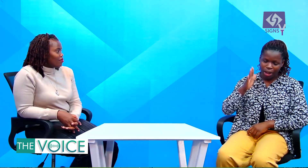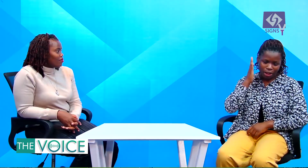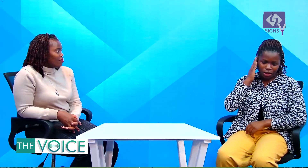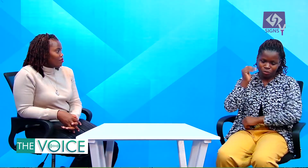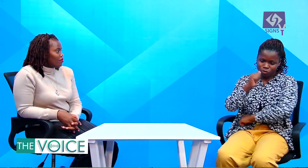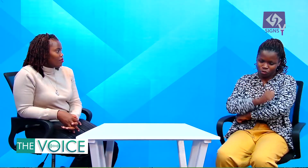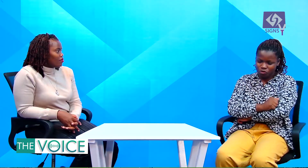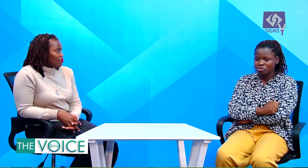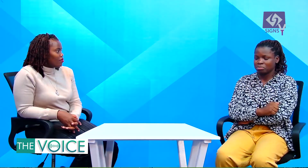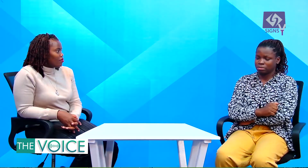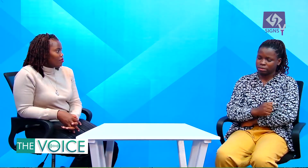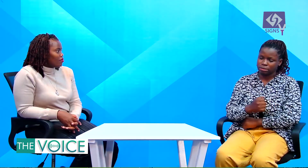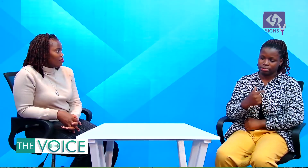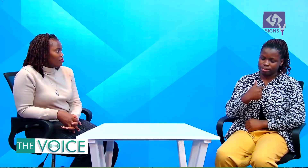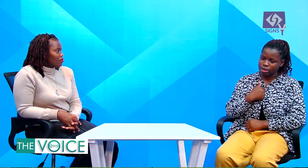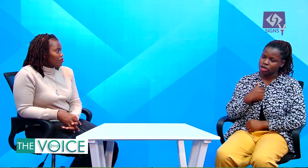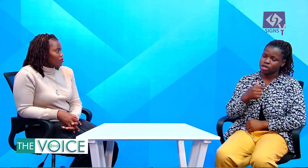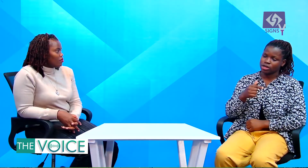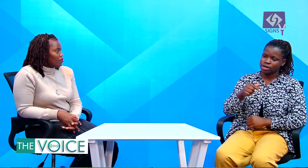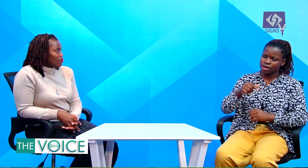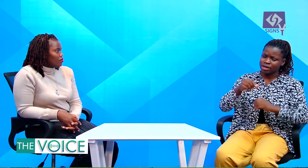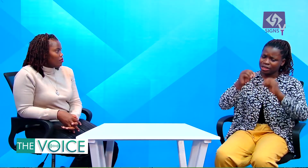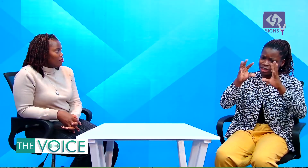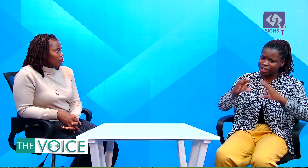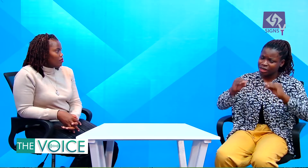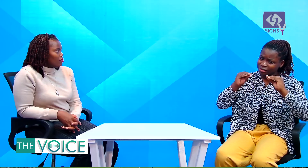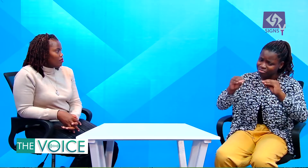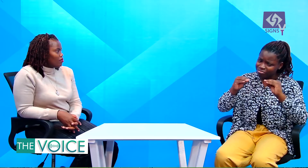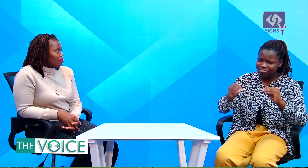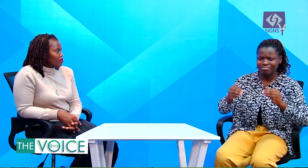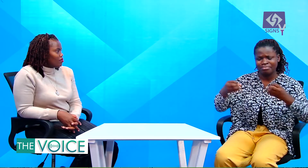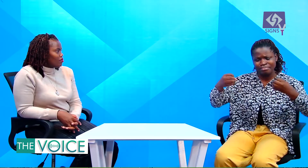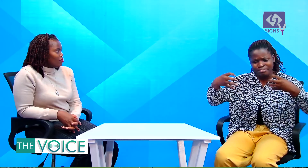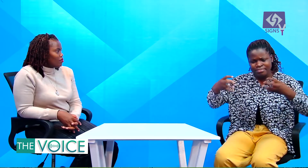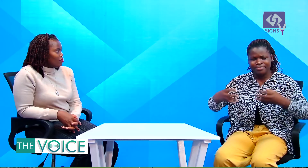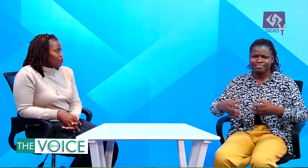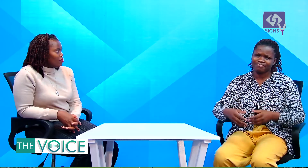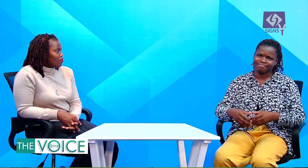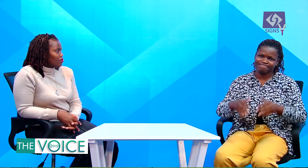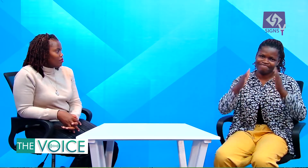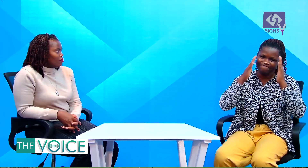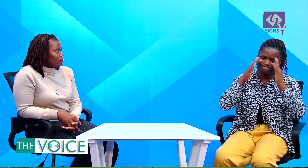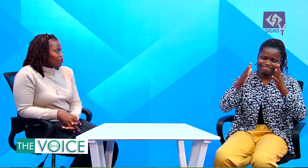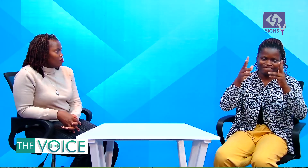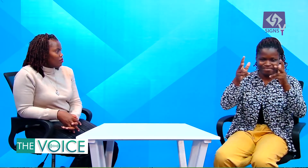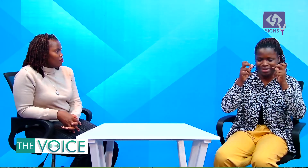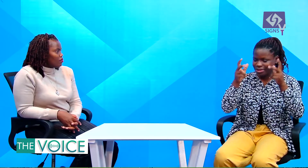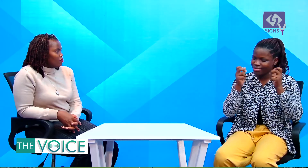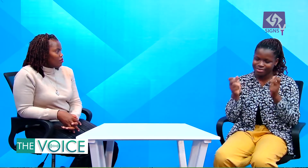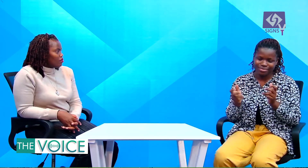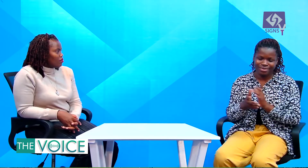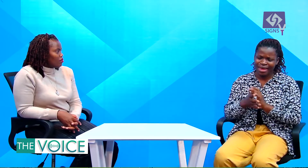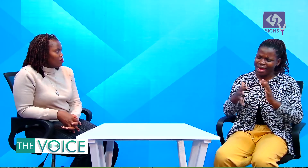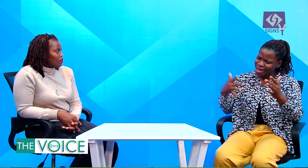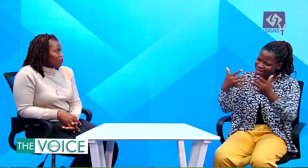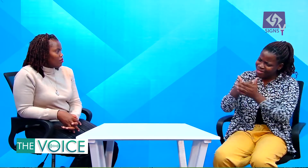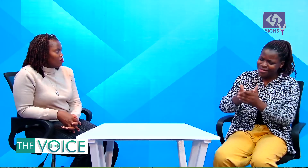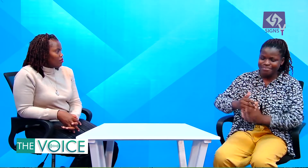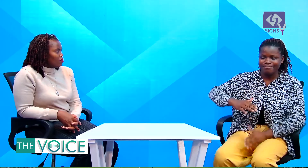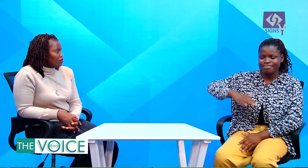growing up, I went only to deaf schools, and my teachers would use sign language to communicate. I will capture